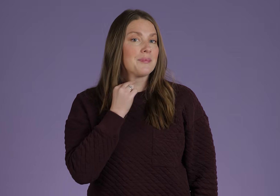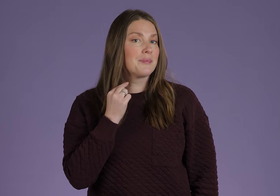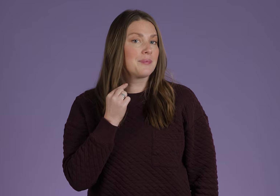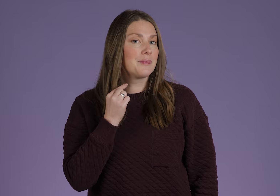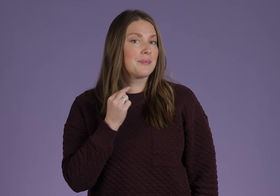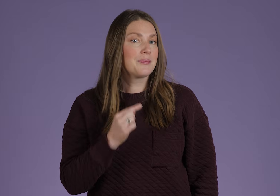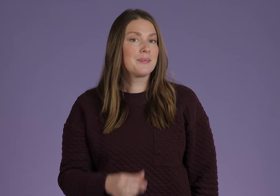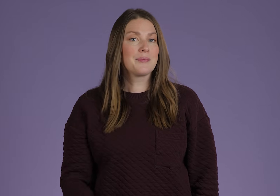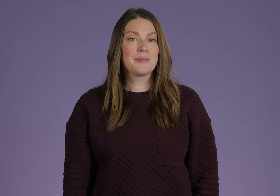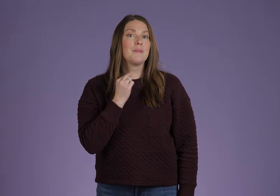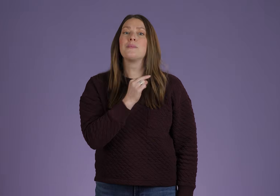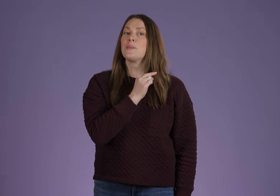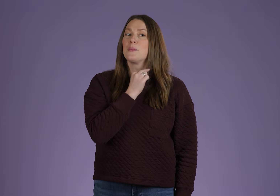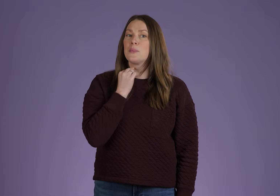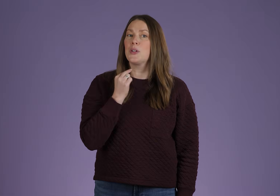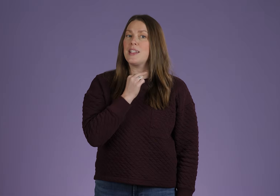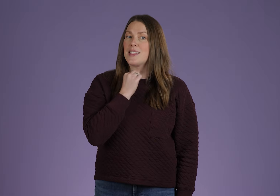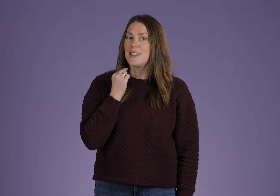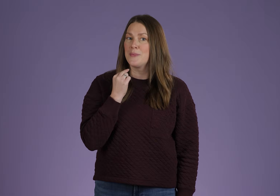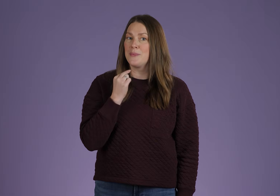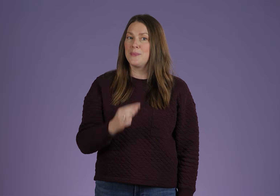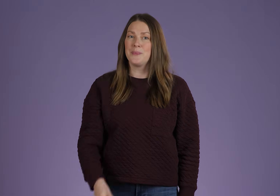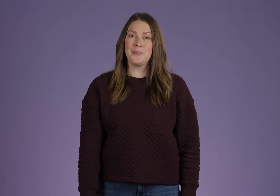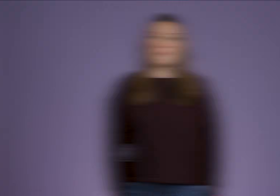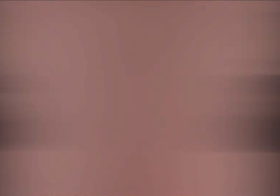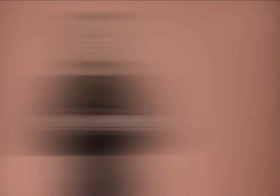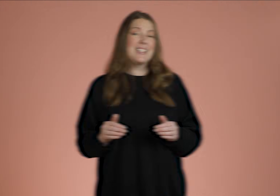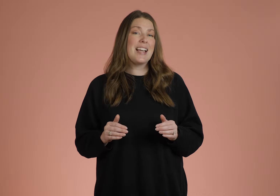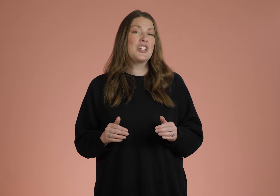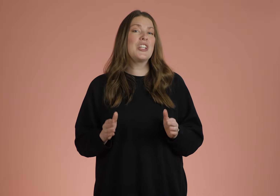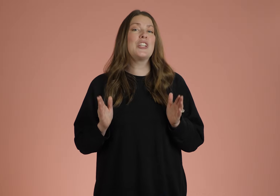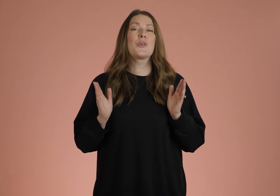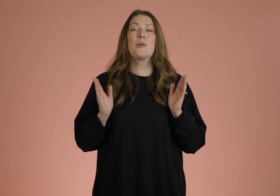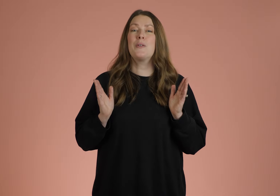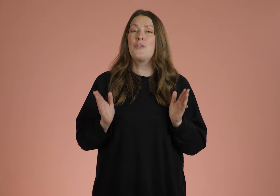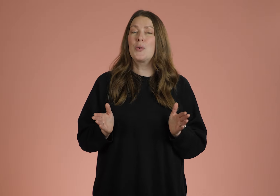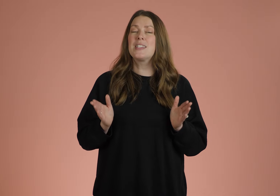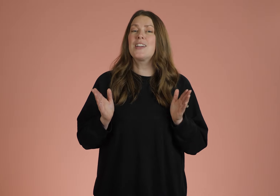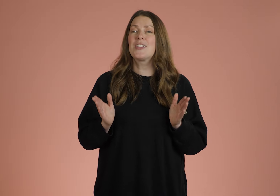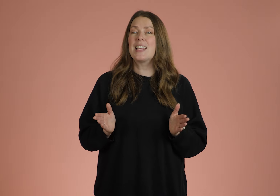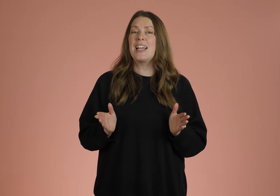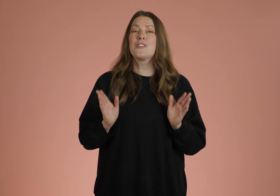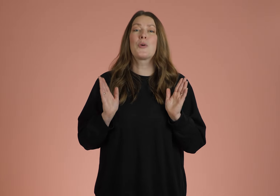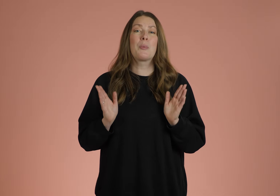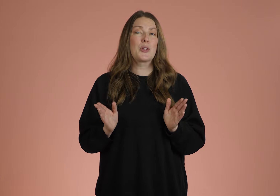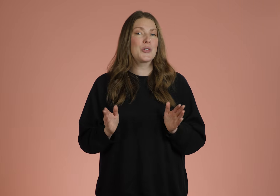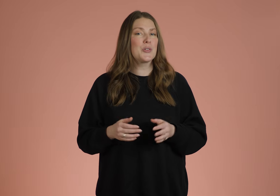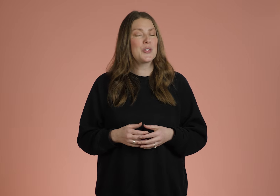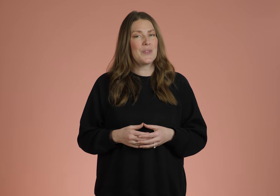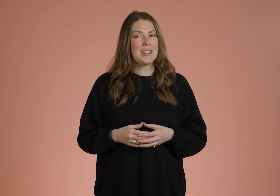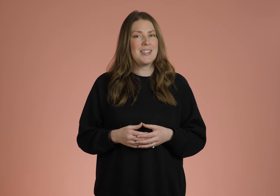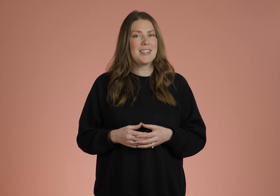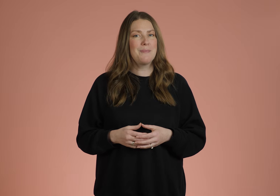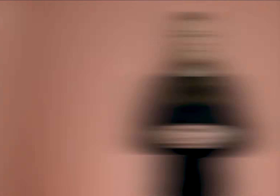the caller. Priest. This section is going to be focusing on signs for personal services.